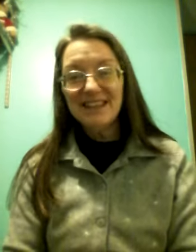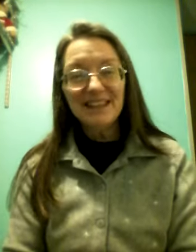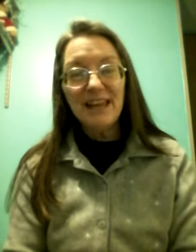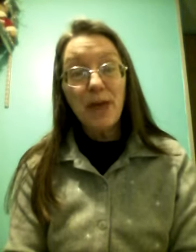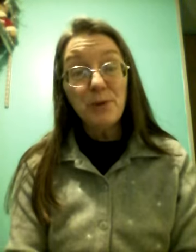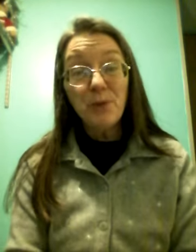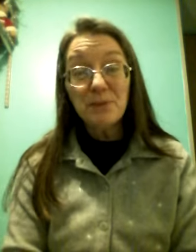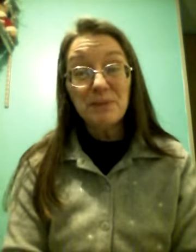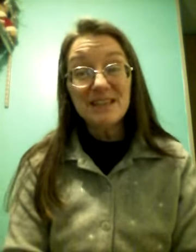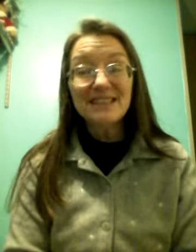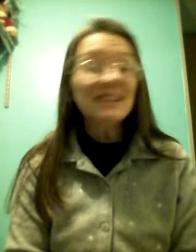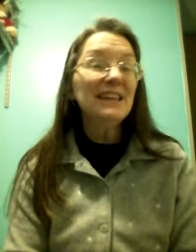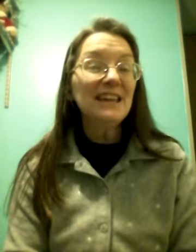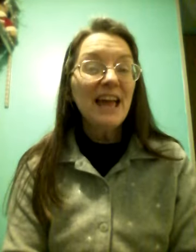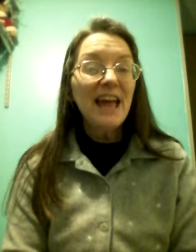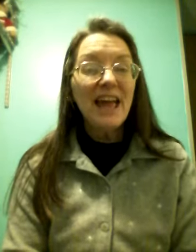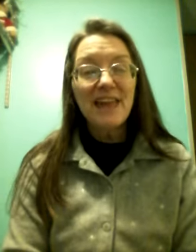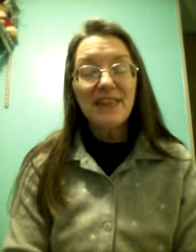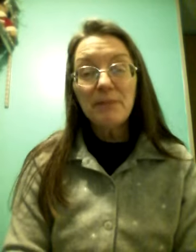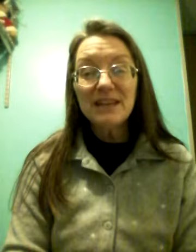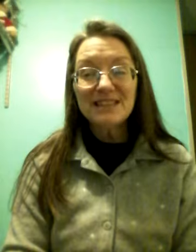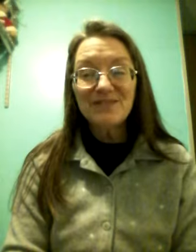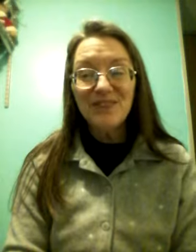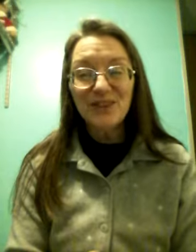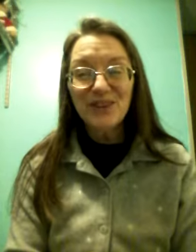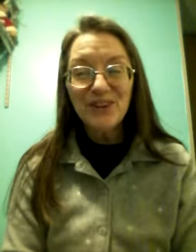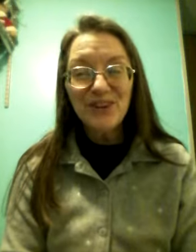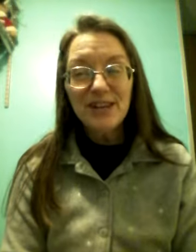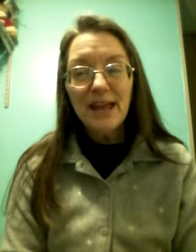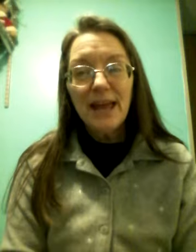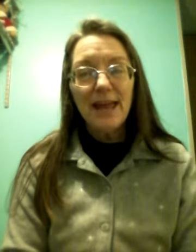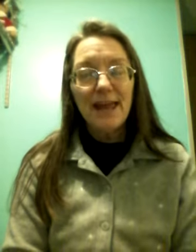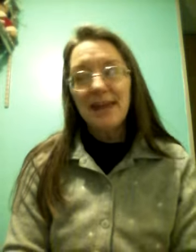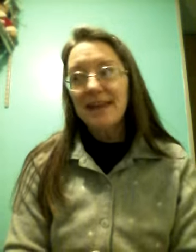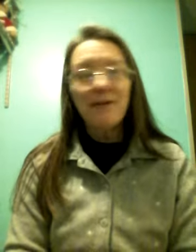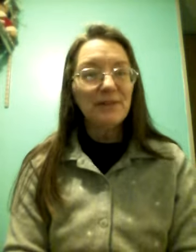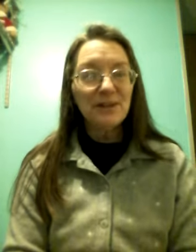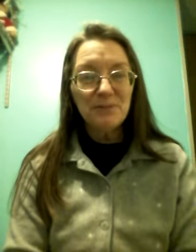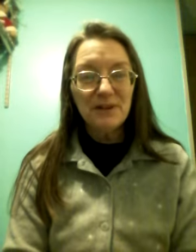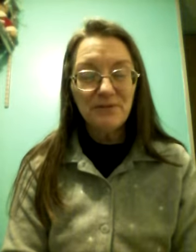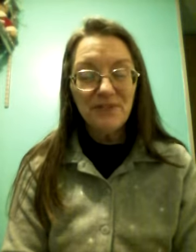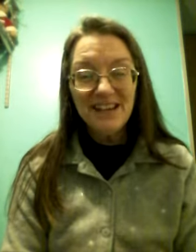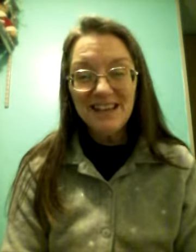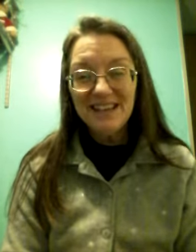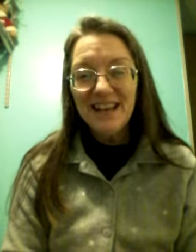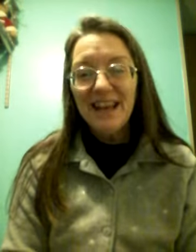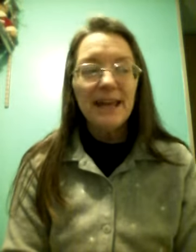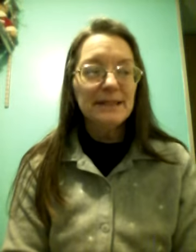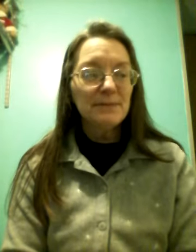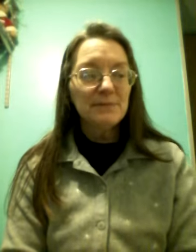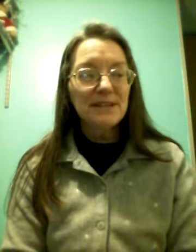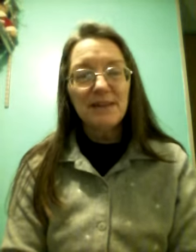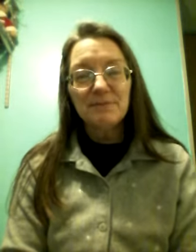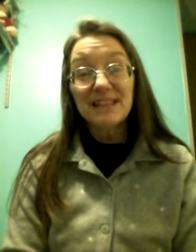silly and we want to be silly, and that makes us feel good and have a little bit of fun. And sometimes that's a